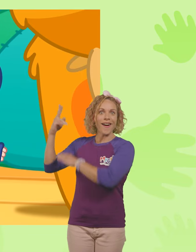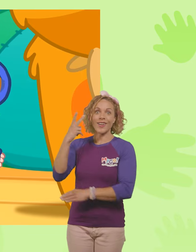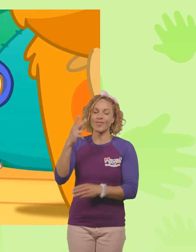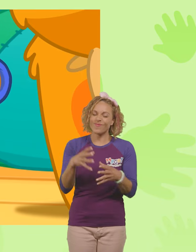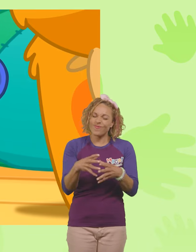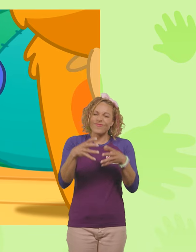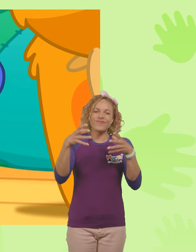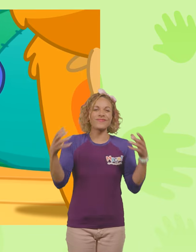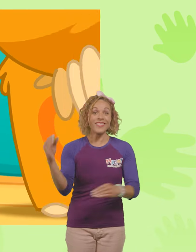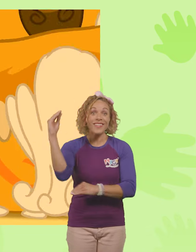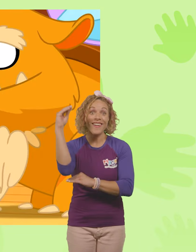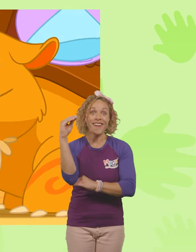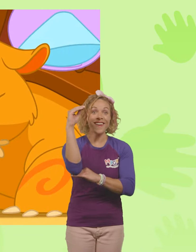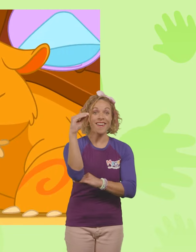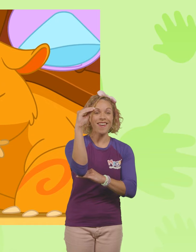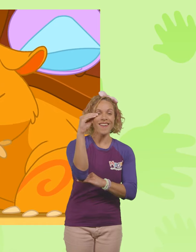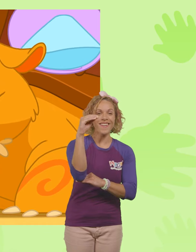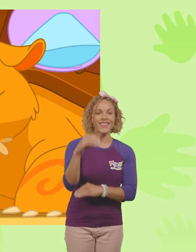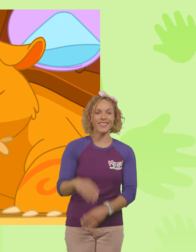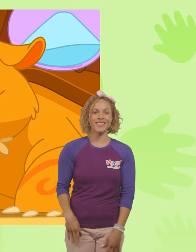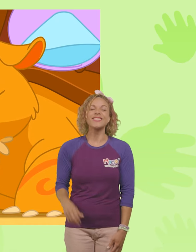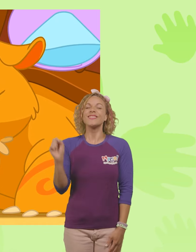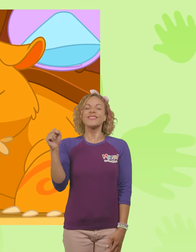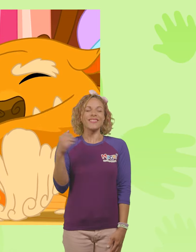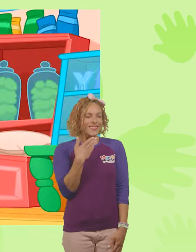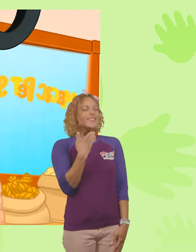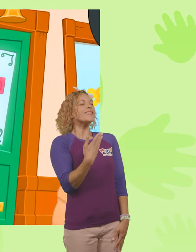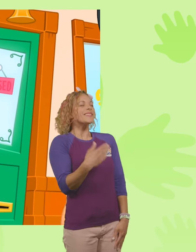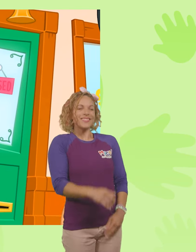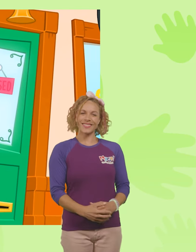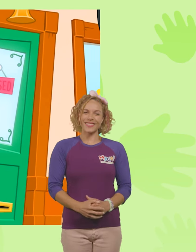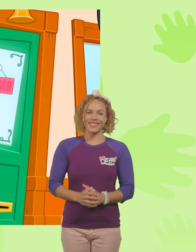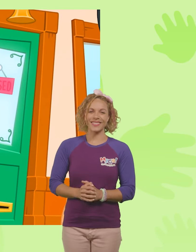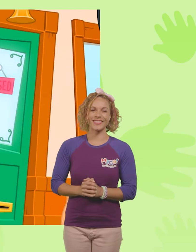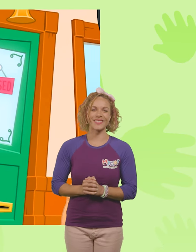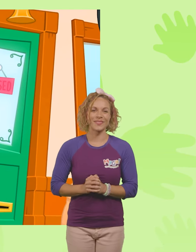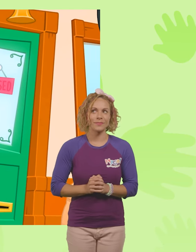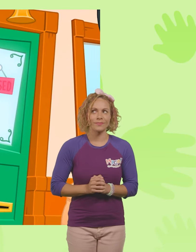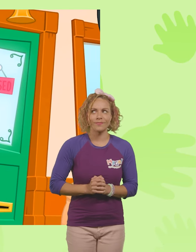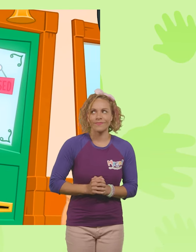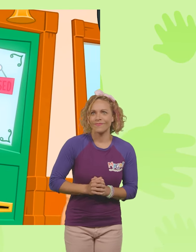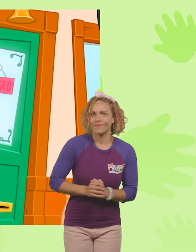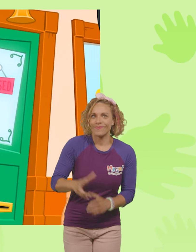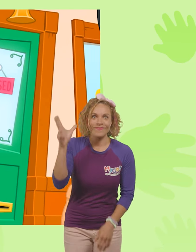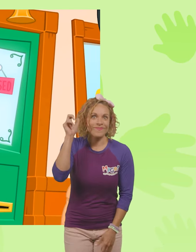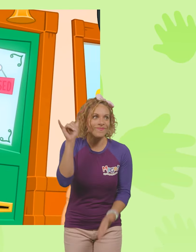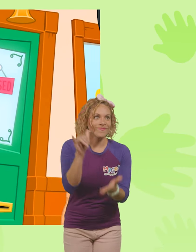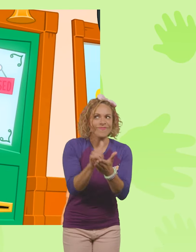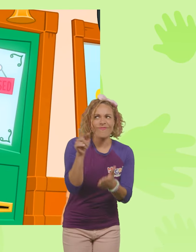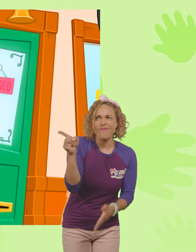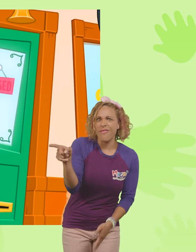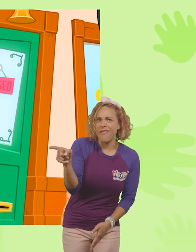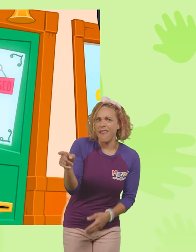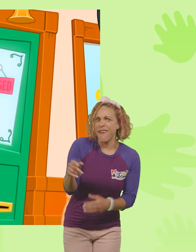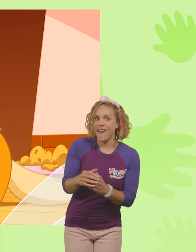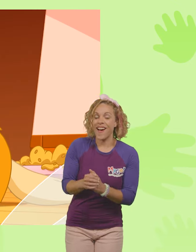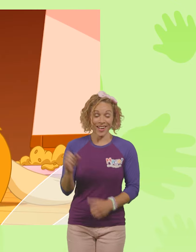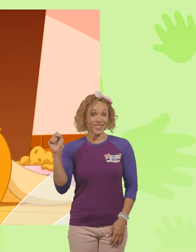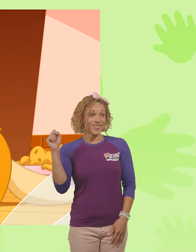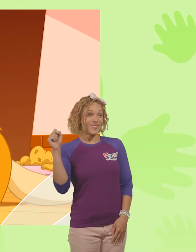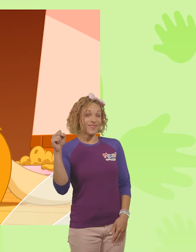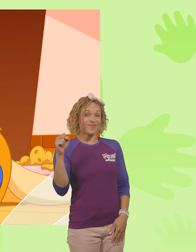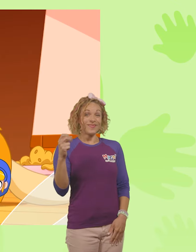lots of dinosaurs. Yeah! Thank you! Did you hear that yawn? Yeah, they saw